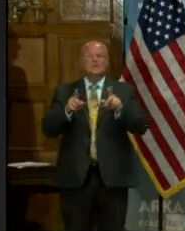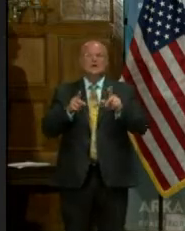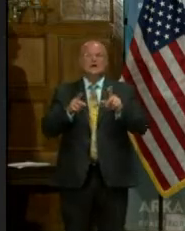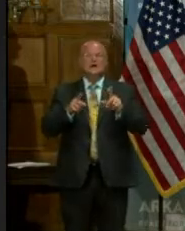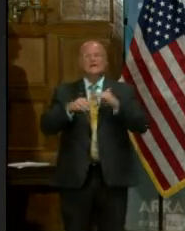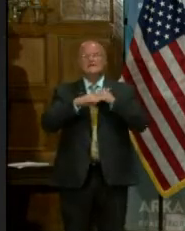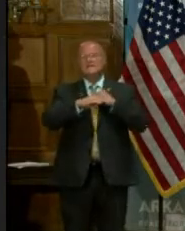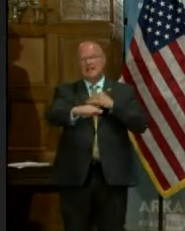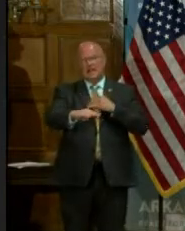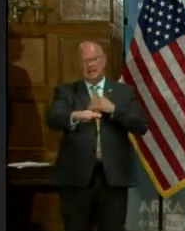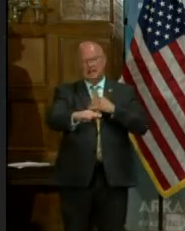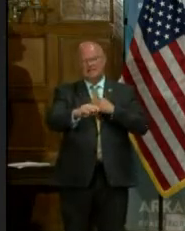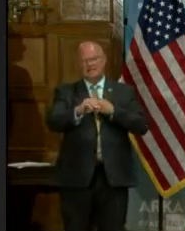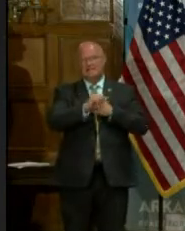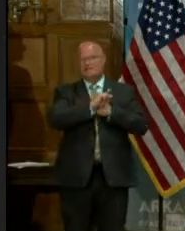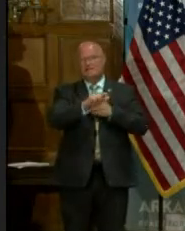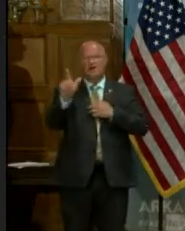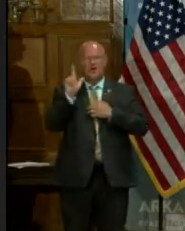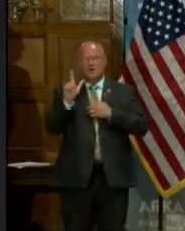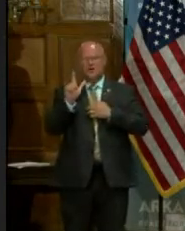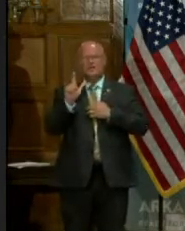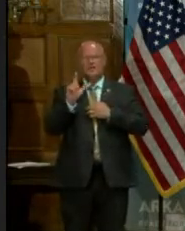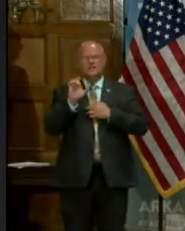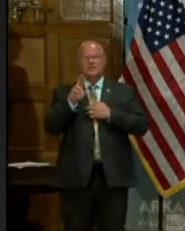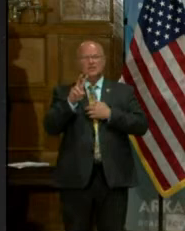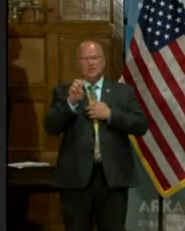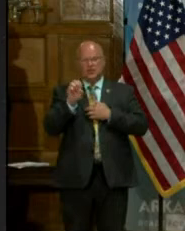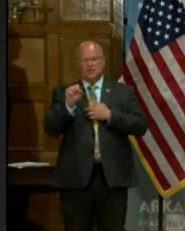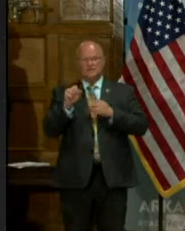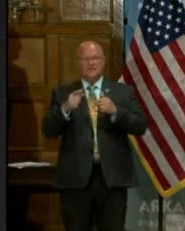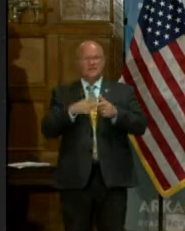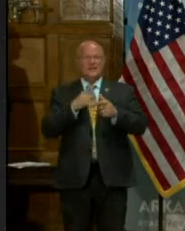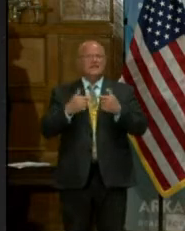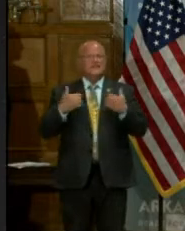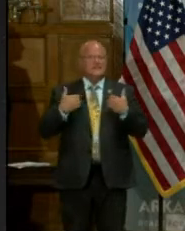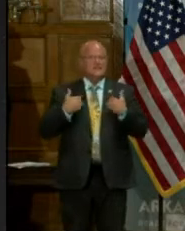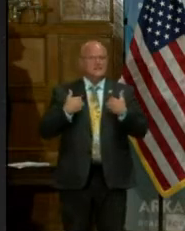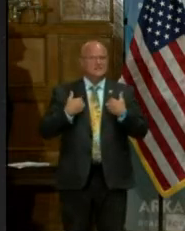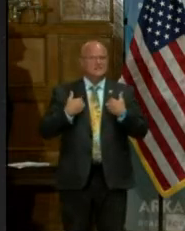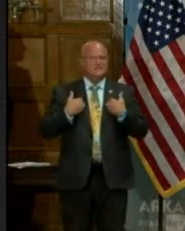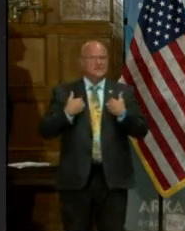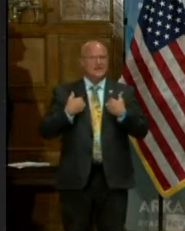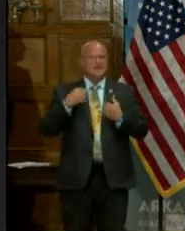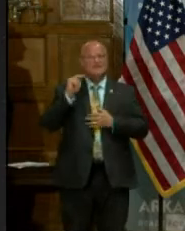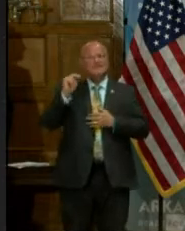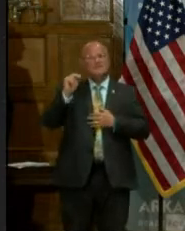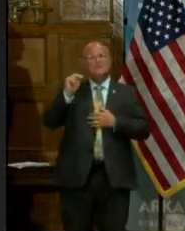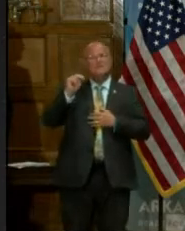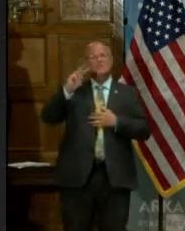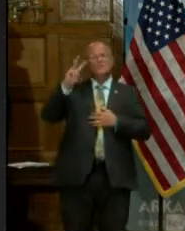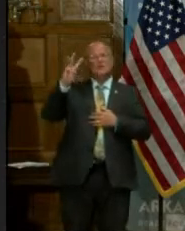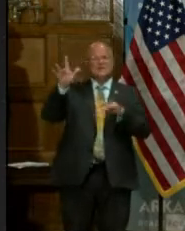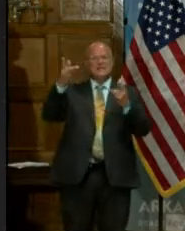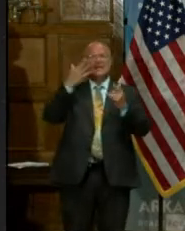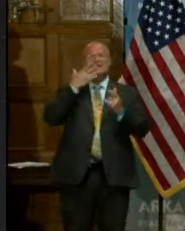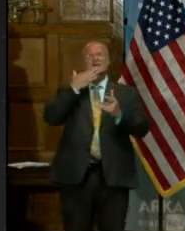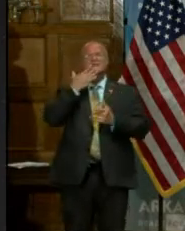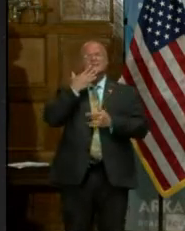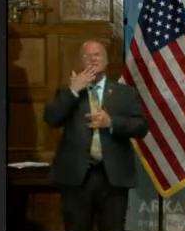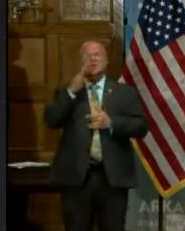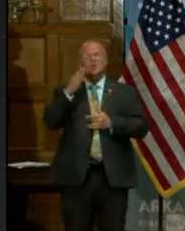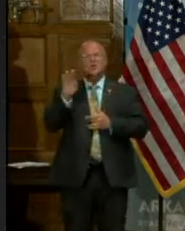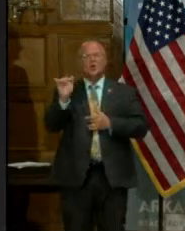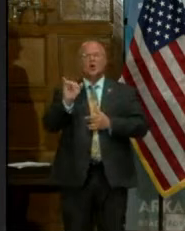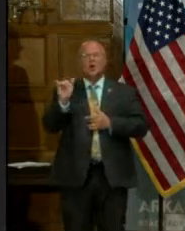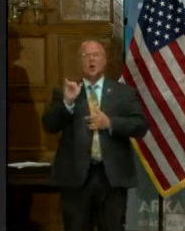are the flattest of the curves there. And then you have the Northwest is in a lighter color blue.